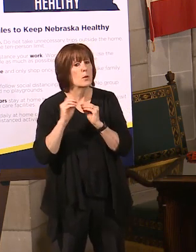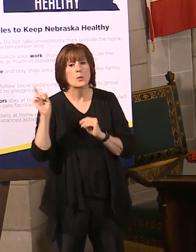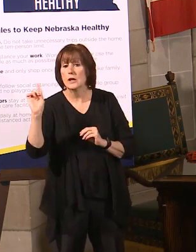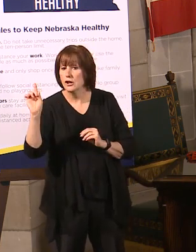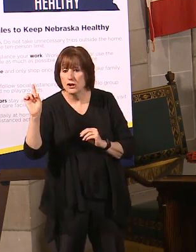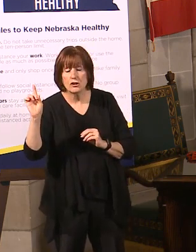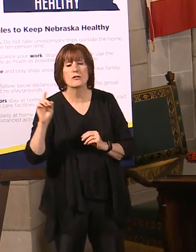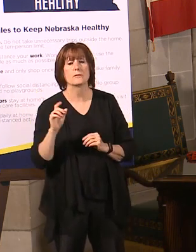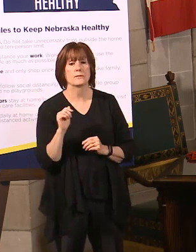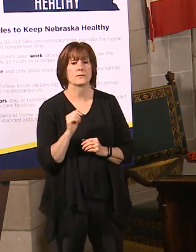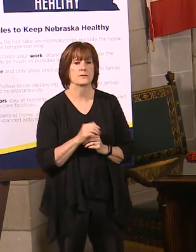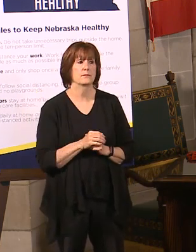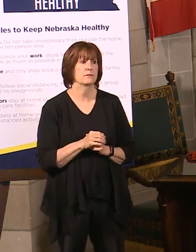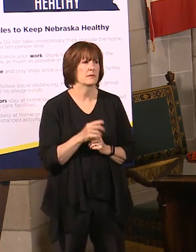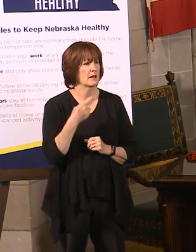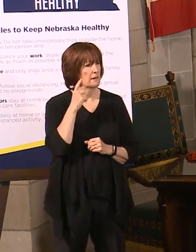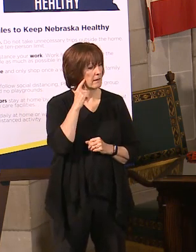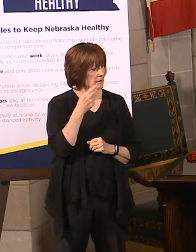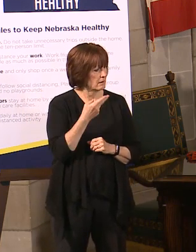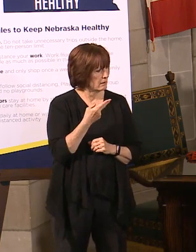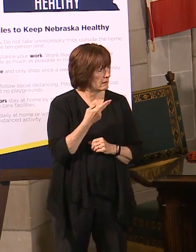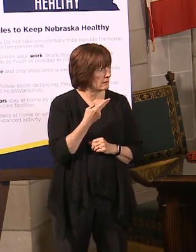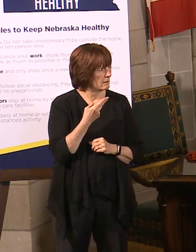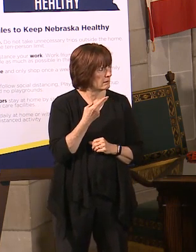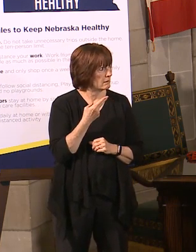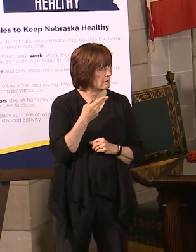at which is